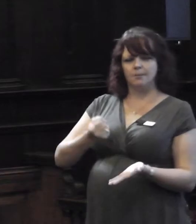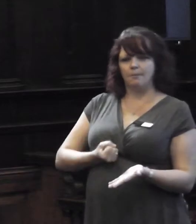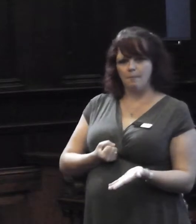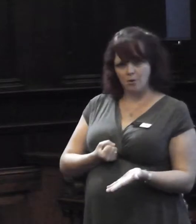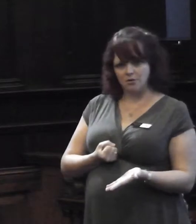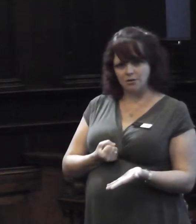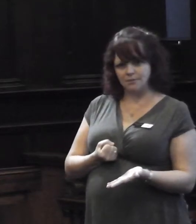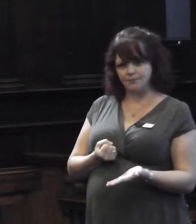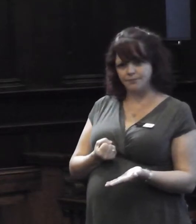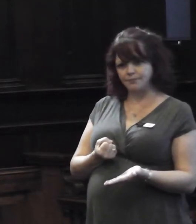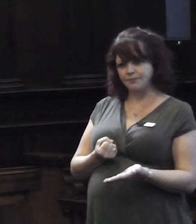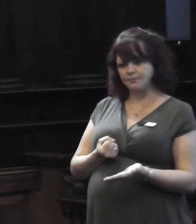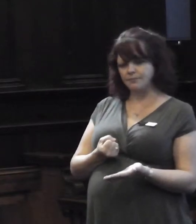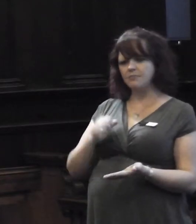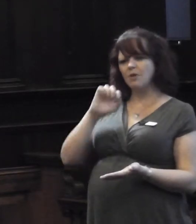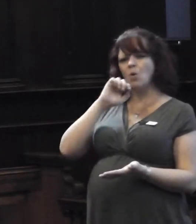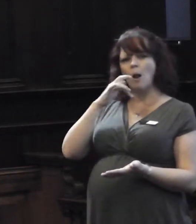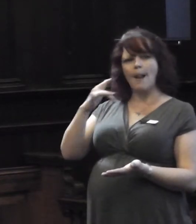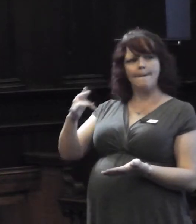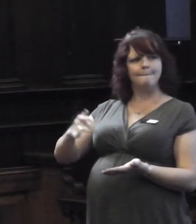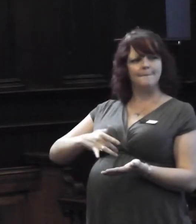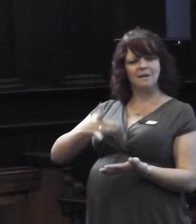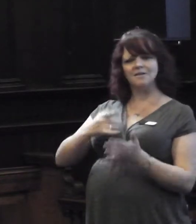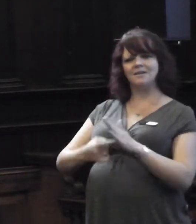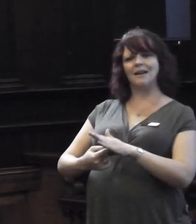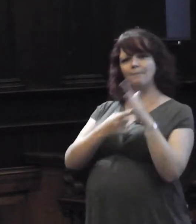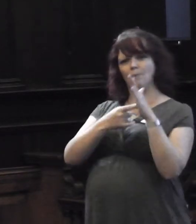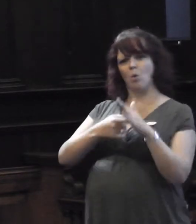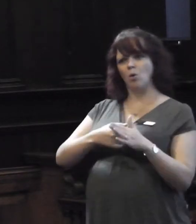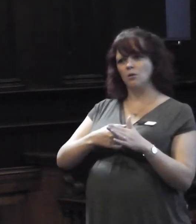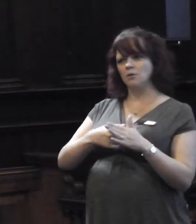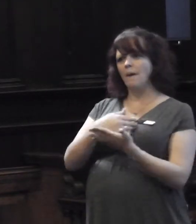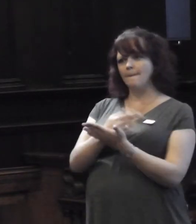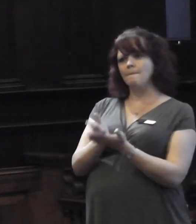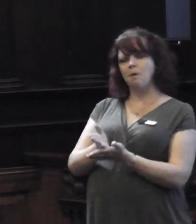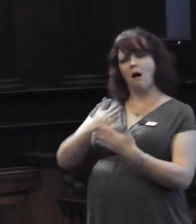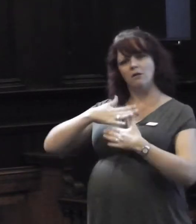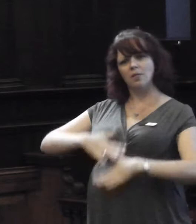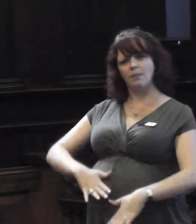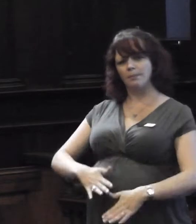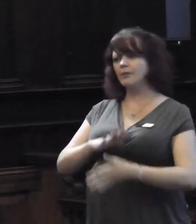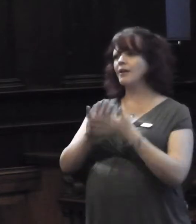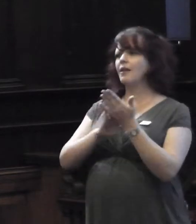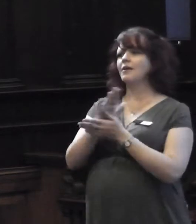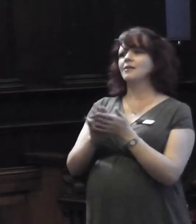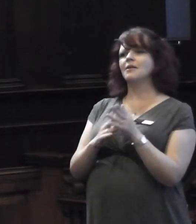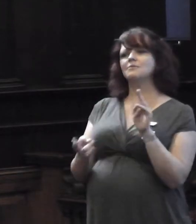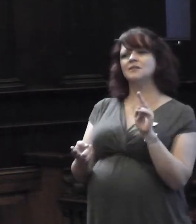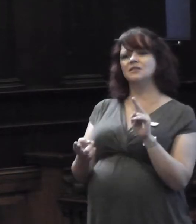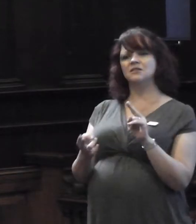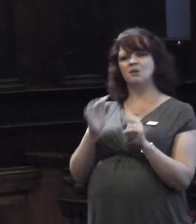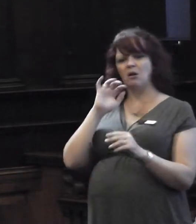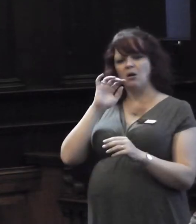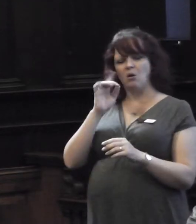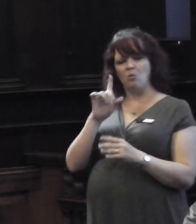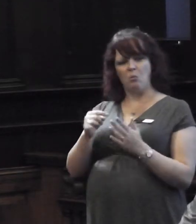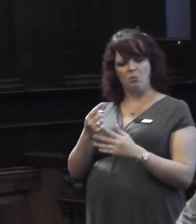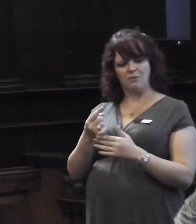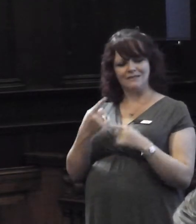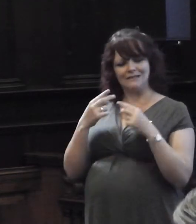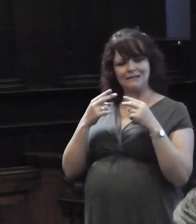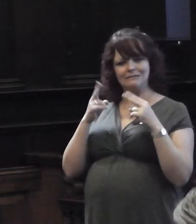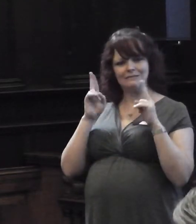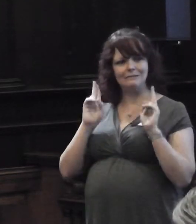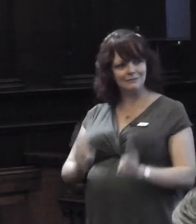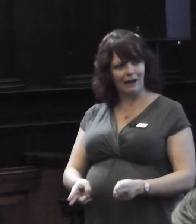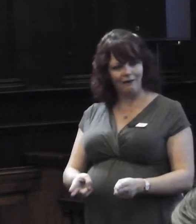will not pierce a vital organ, resulting in death, if not